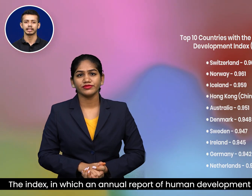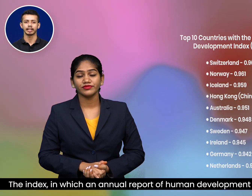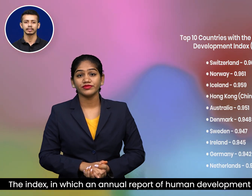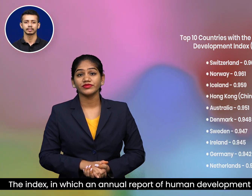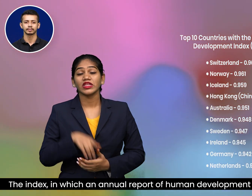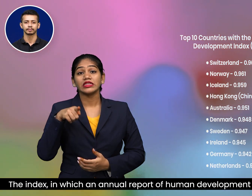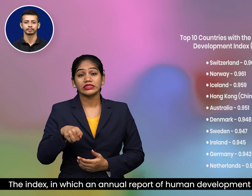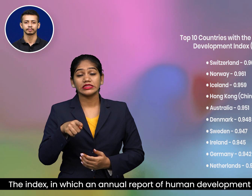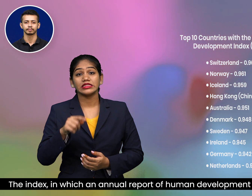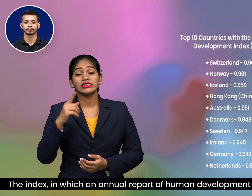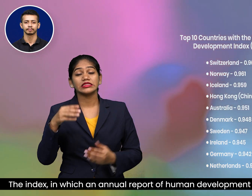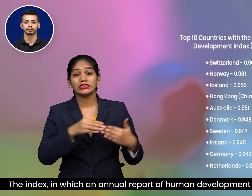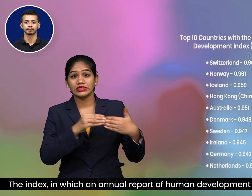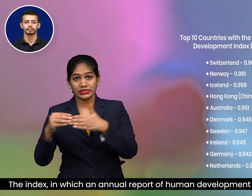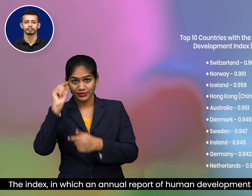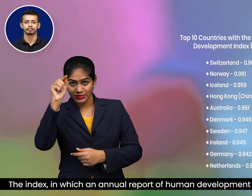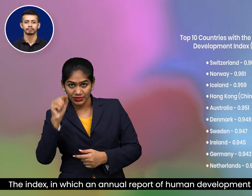the index